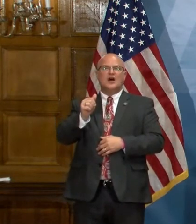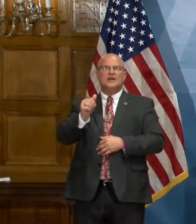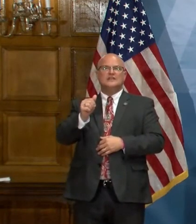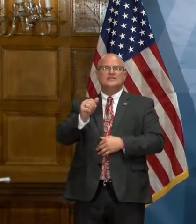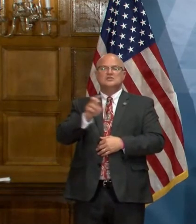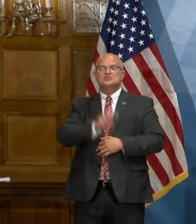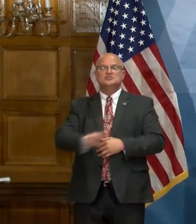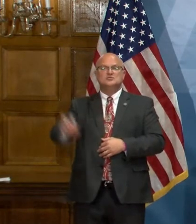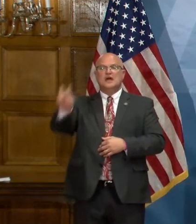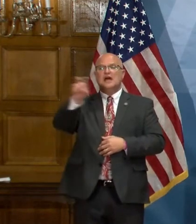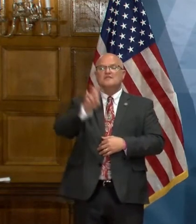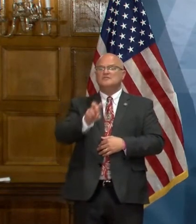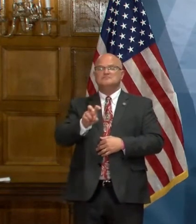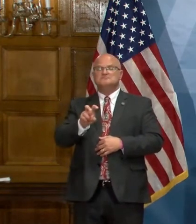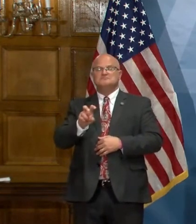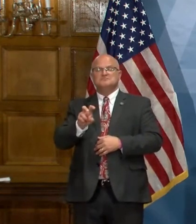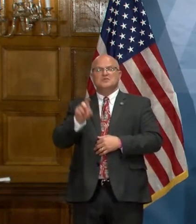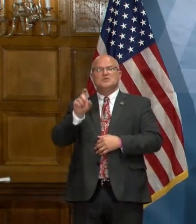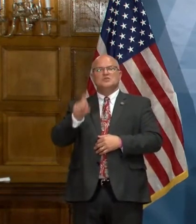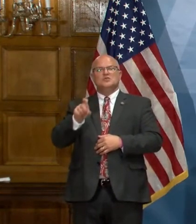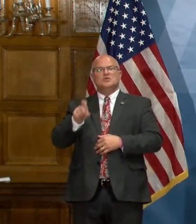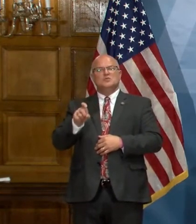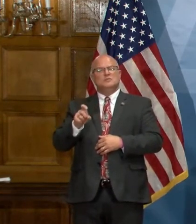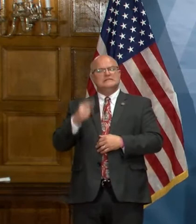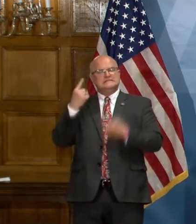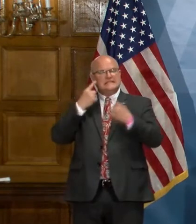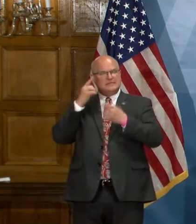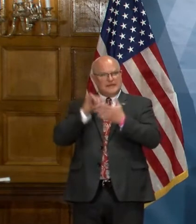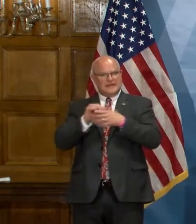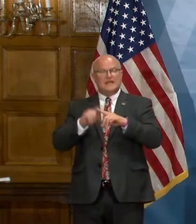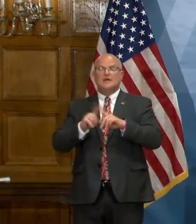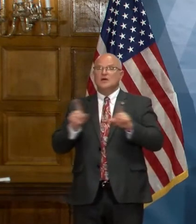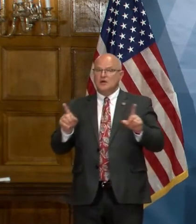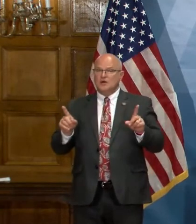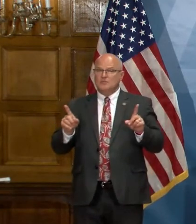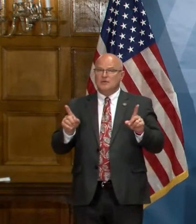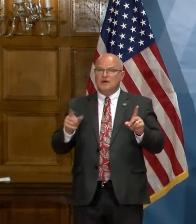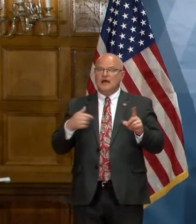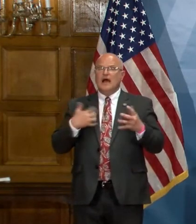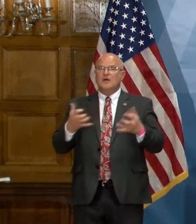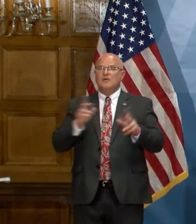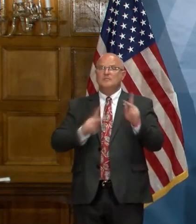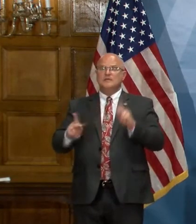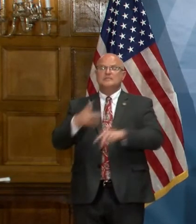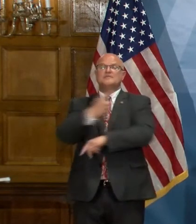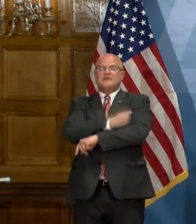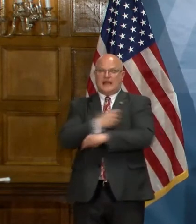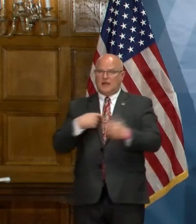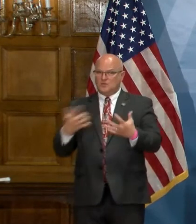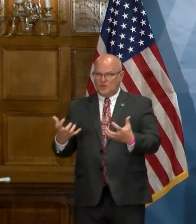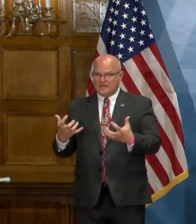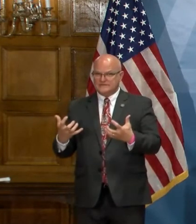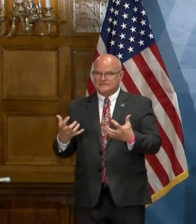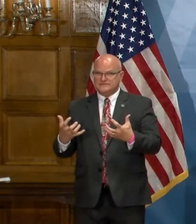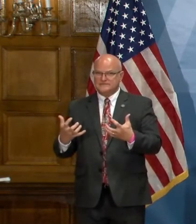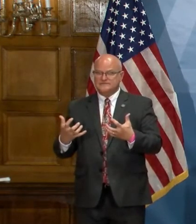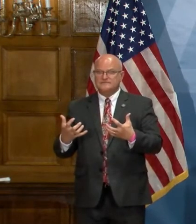travel, so I think you have to hesitate about that, but I want everybody to get vaccinated, but